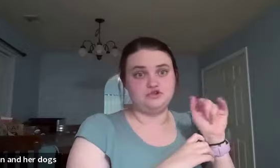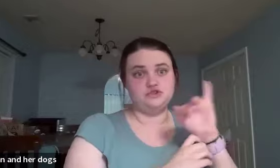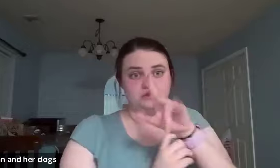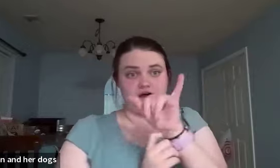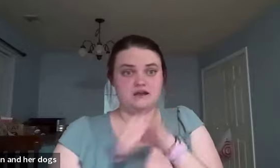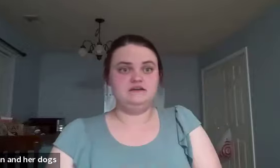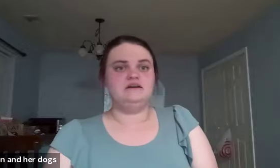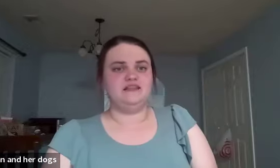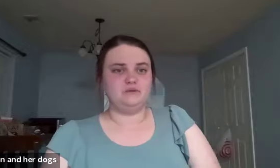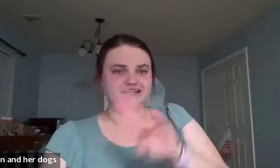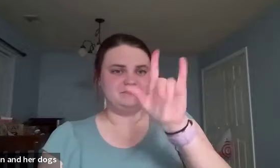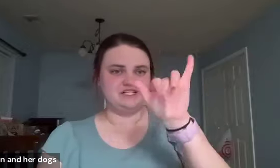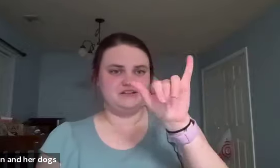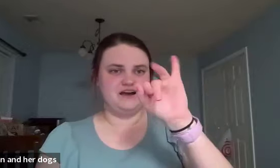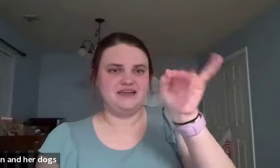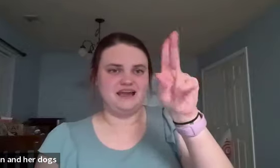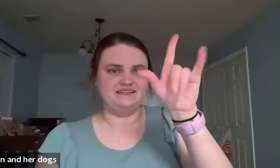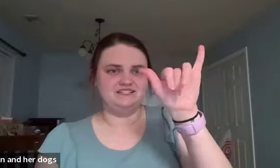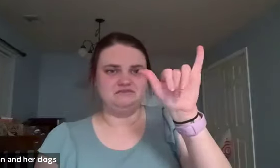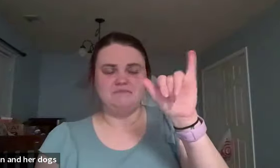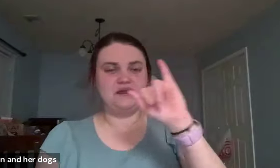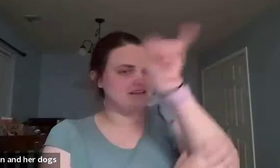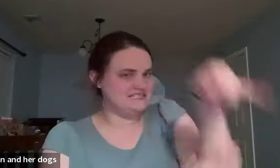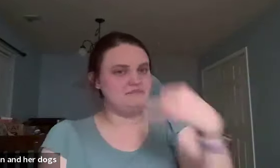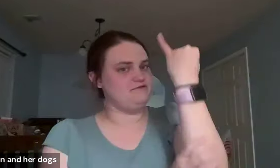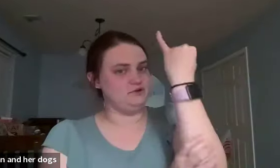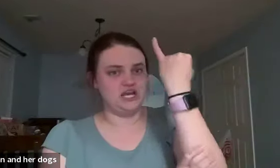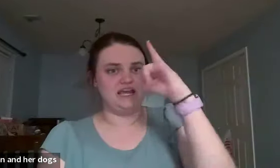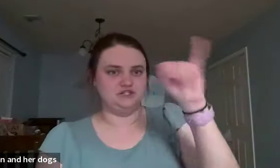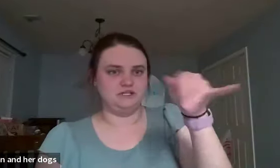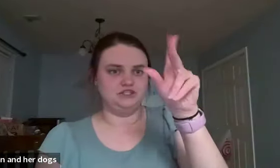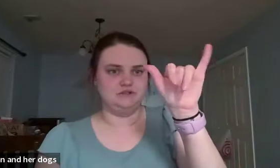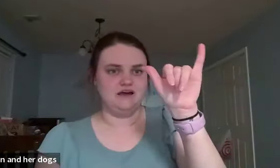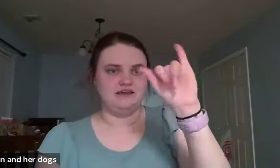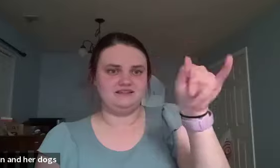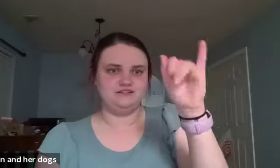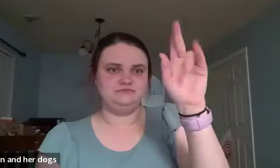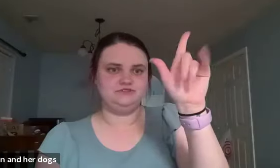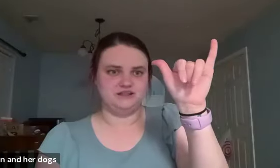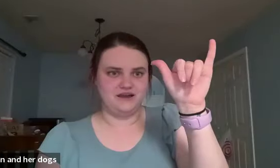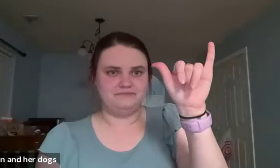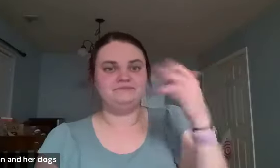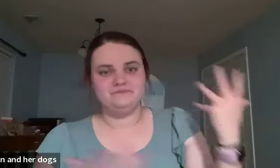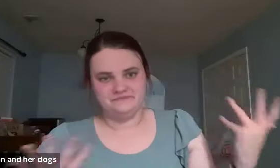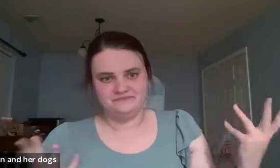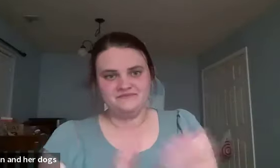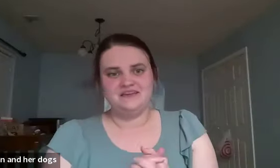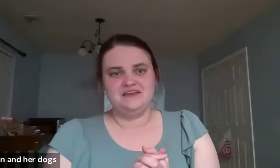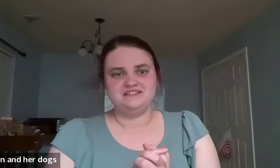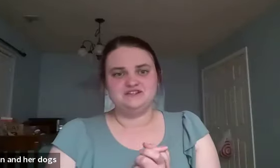April to July. Like when I did my July, I barely did my full J. I just went July, July. So